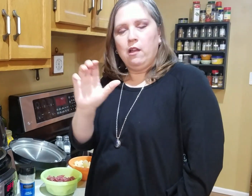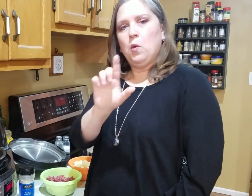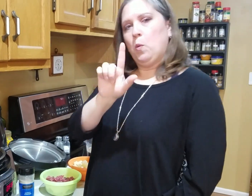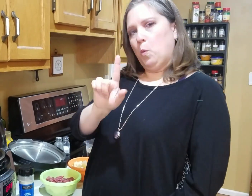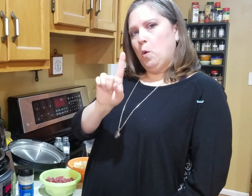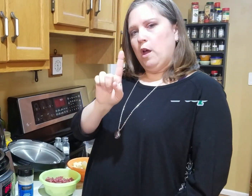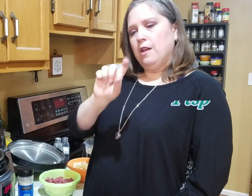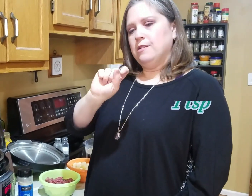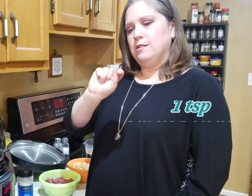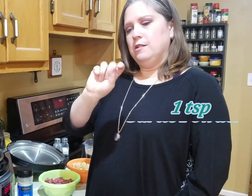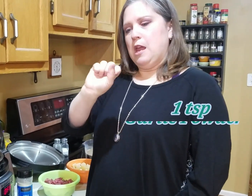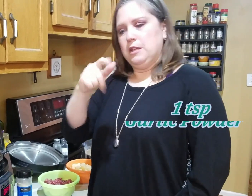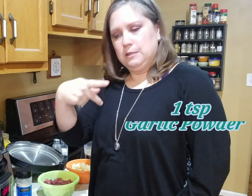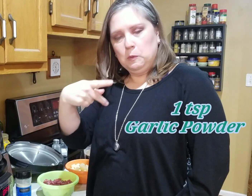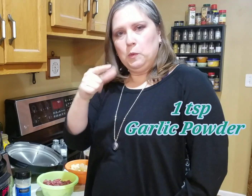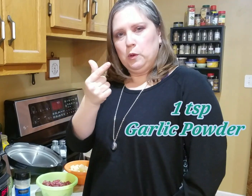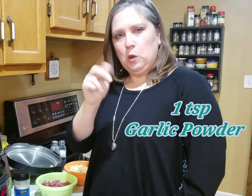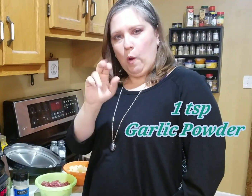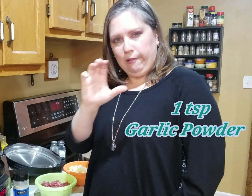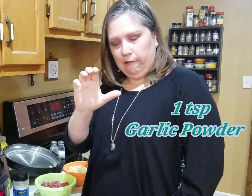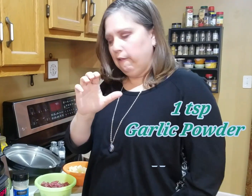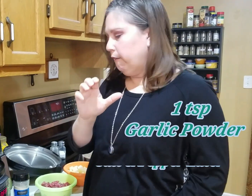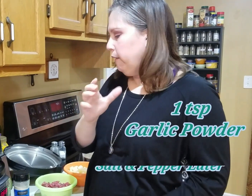I've decided just to use some garlic, about a teaspoon of garlic powder.